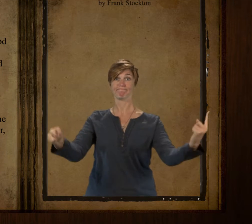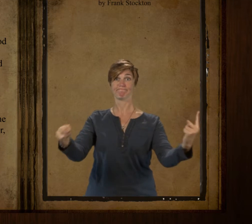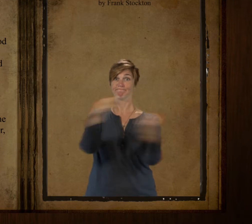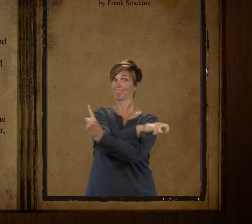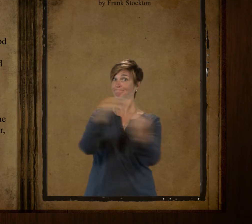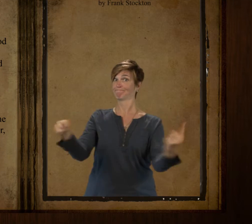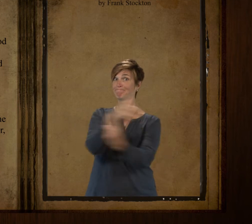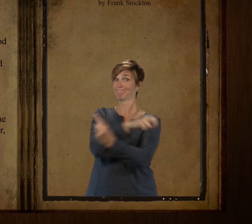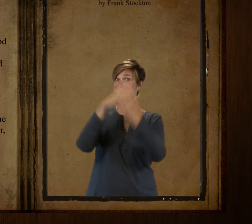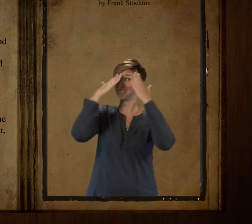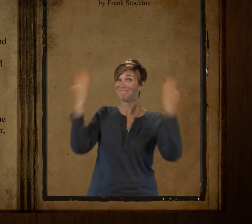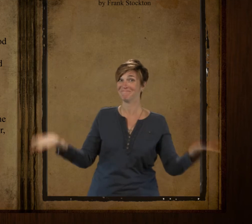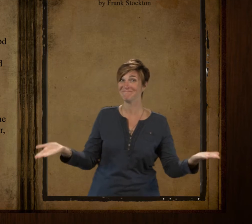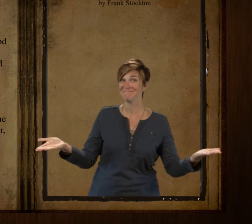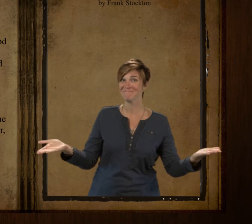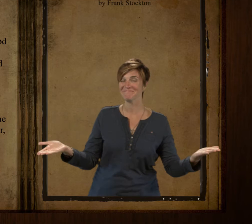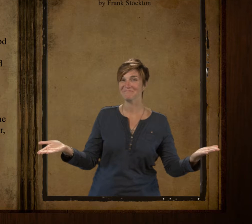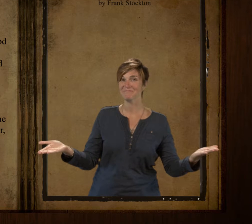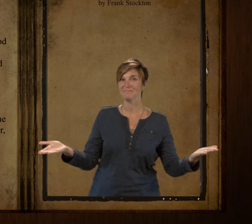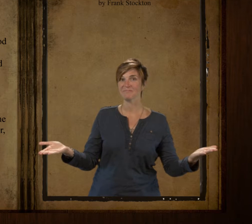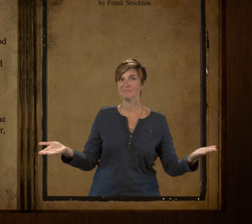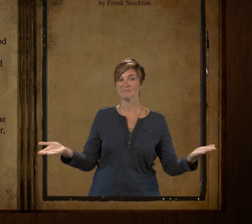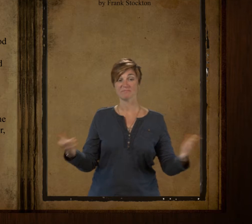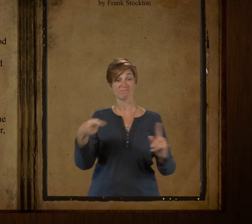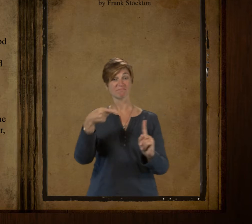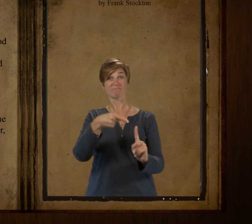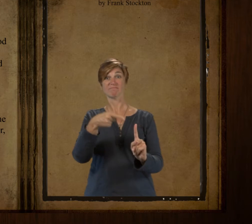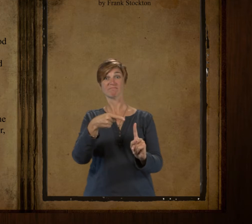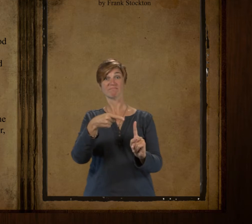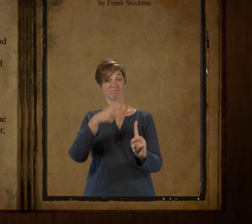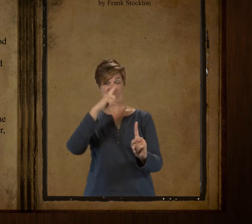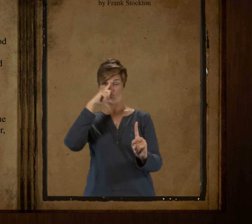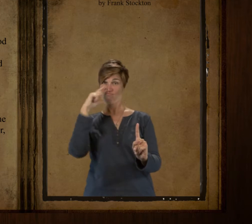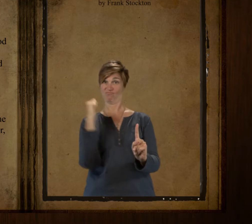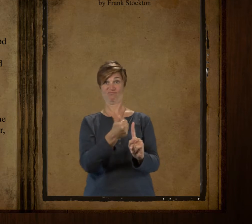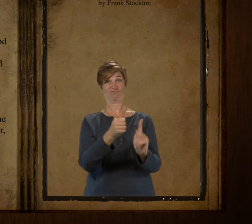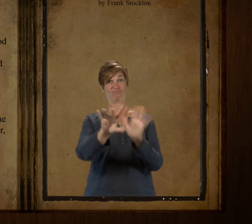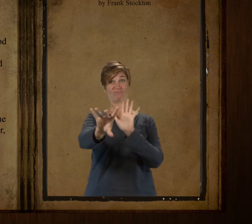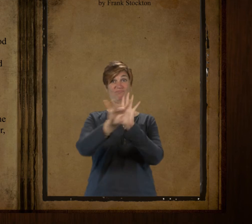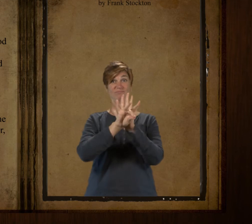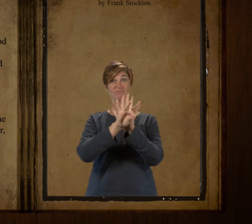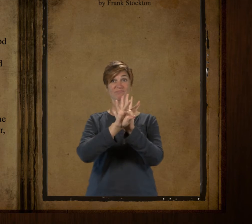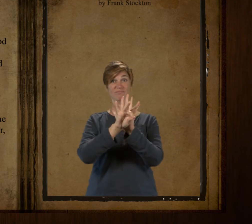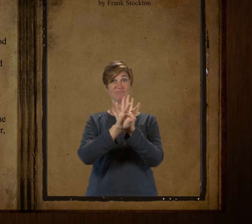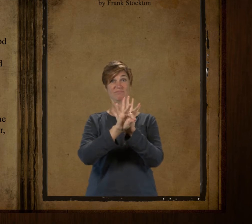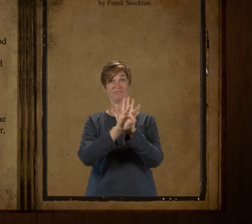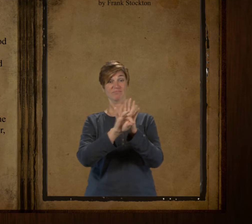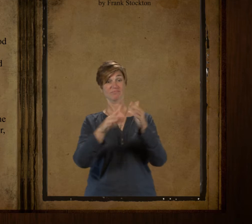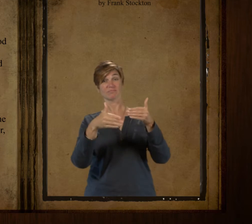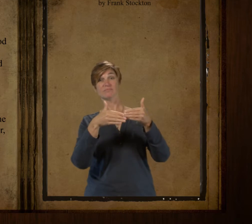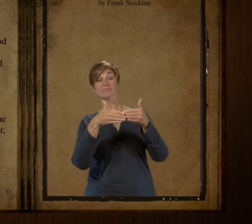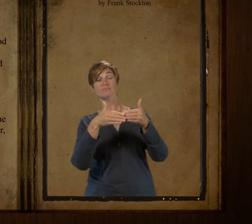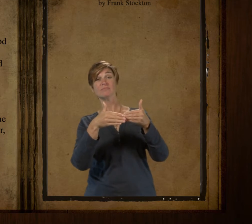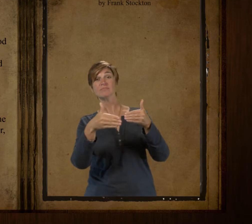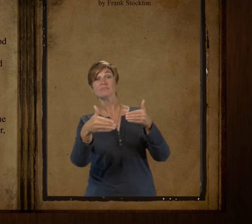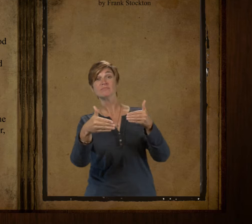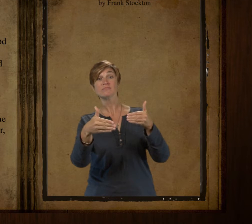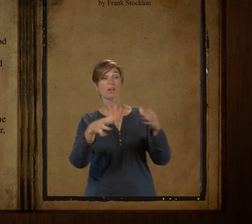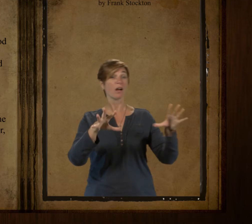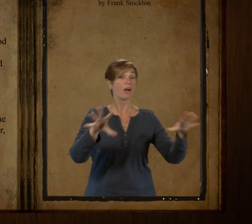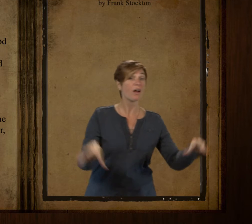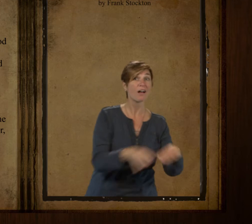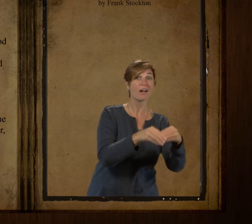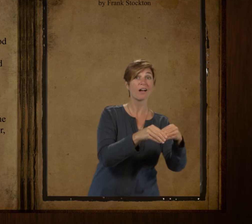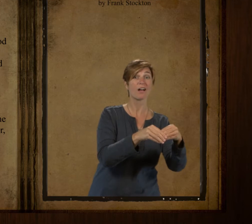was to be devoured or married. On some occasions, The tiger came out of one door, and